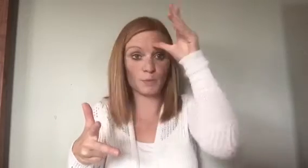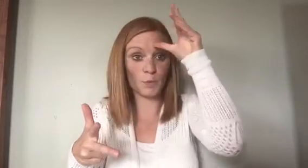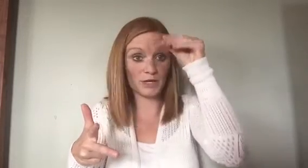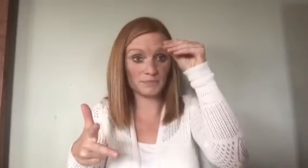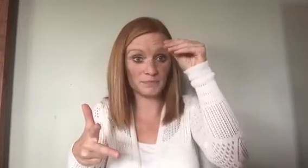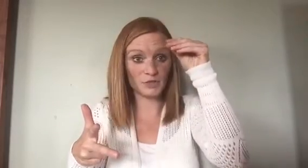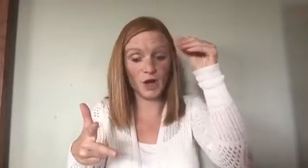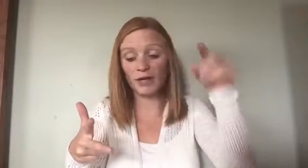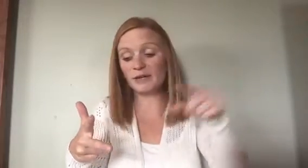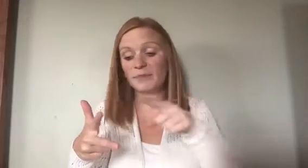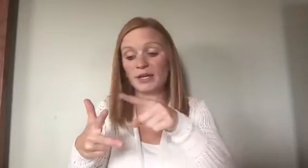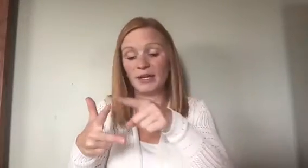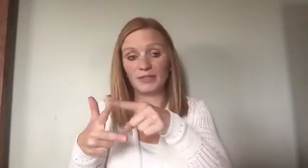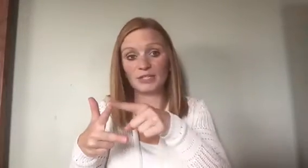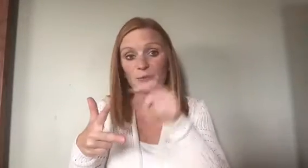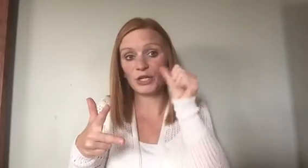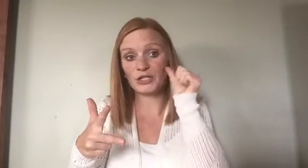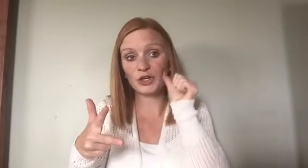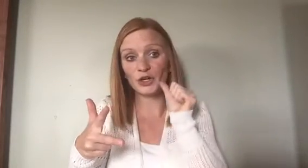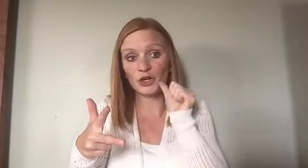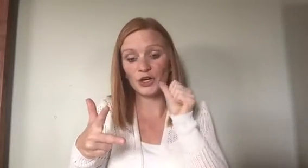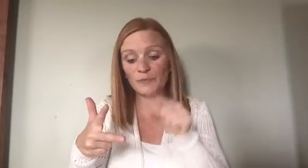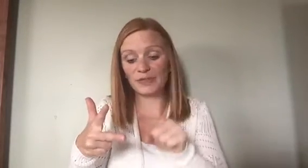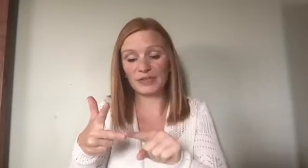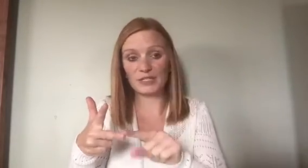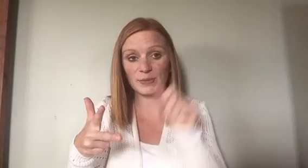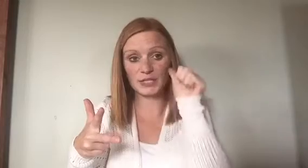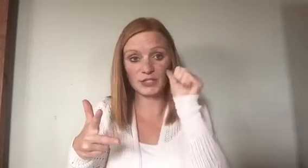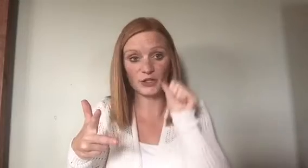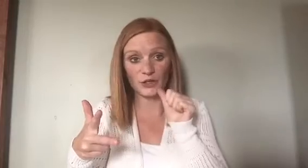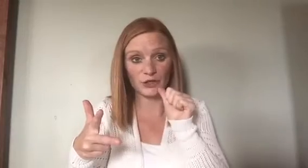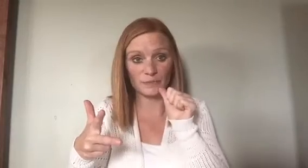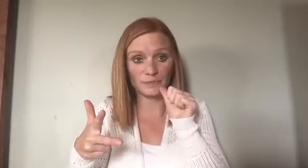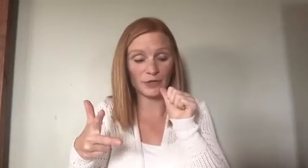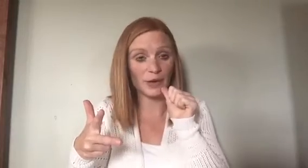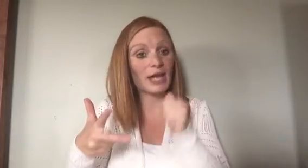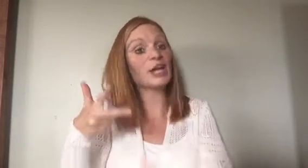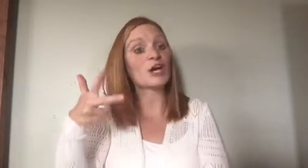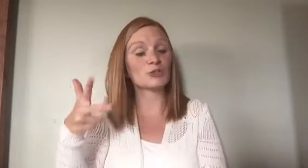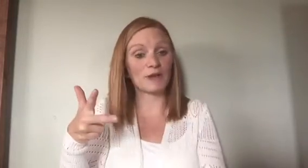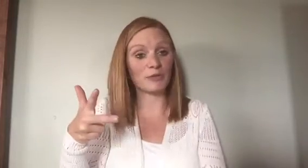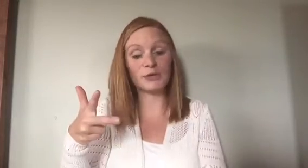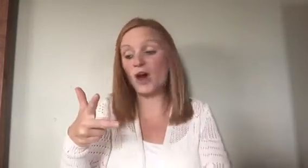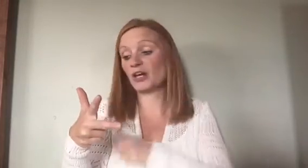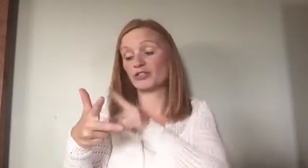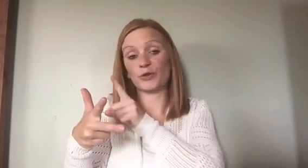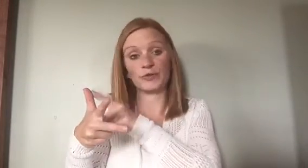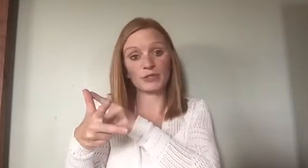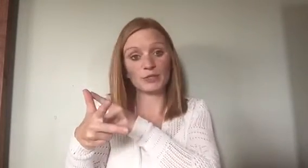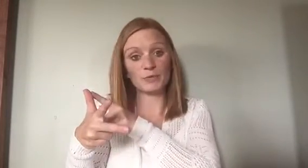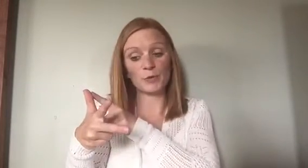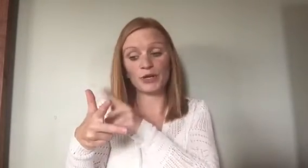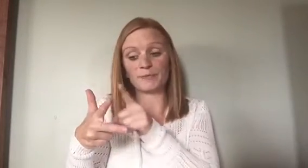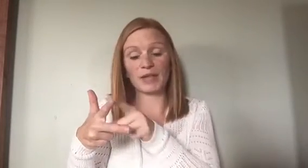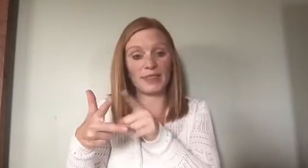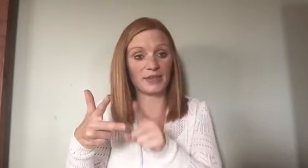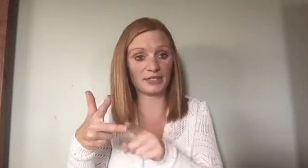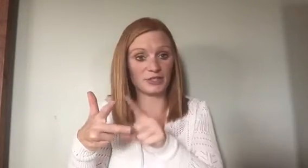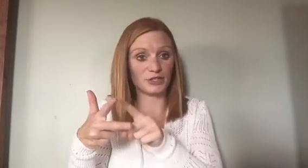boy dog, this one is a girl, this one is a girl. Okay? So I have 3 dogs, you know this one's a boy and these 2